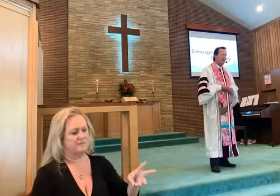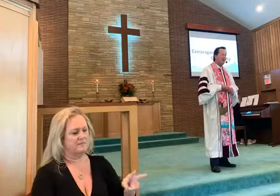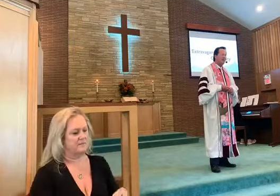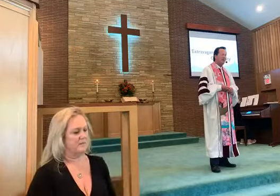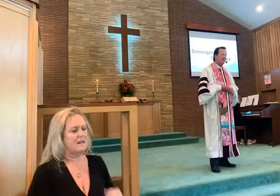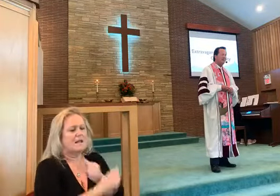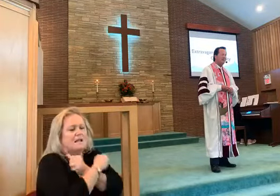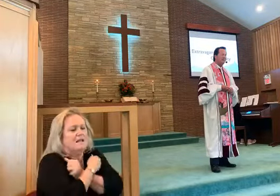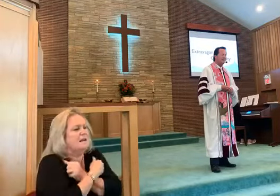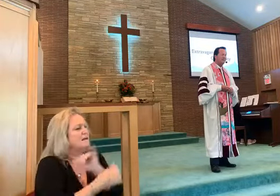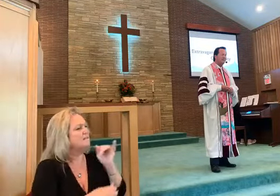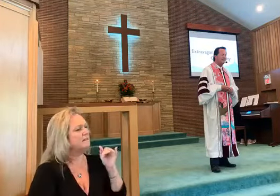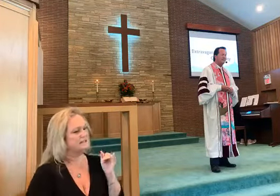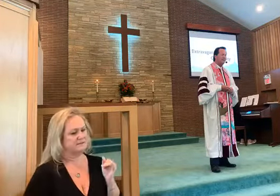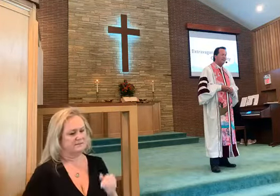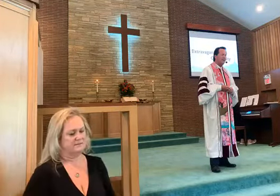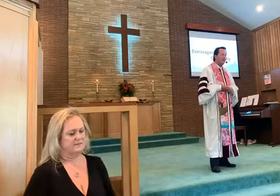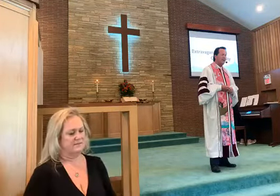loving,